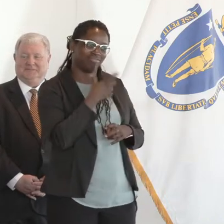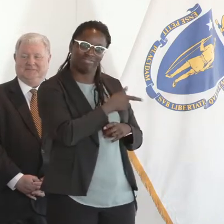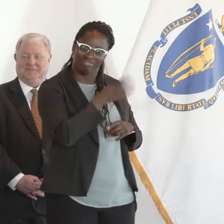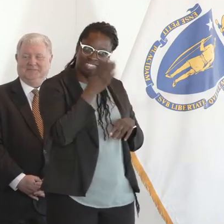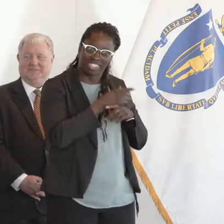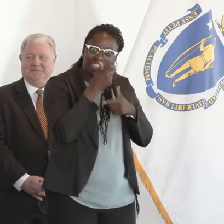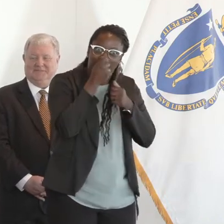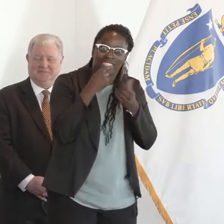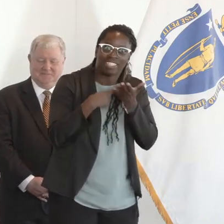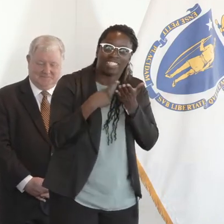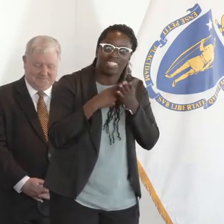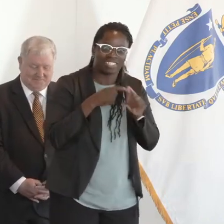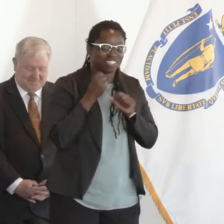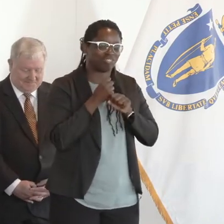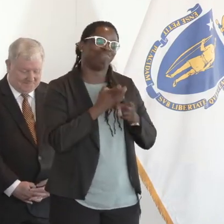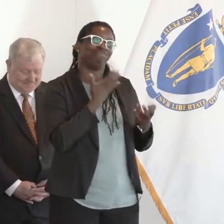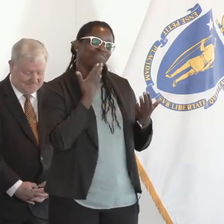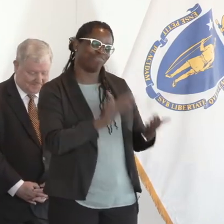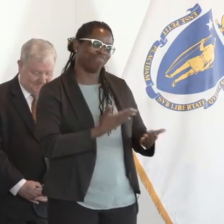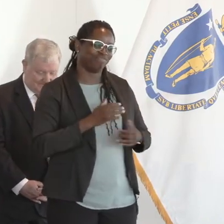son.